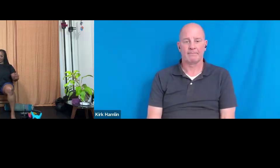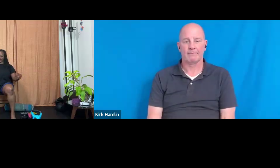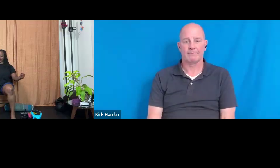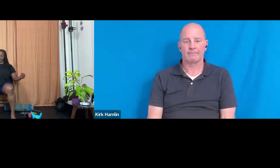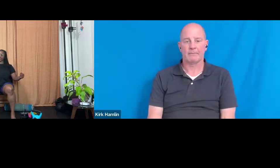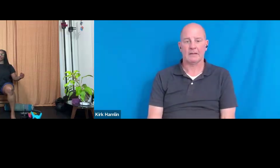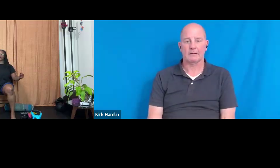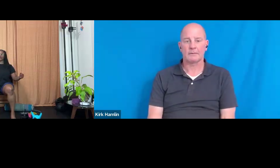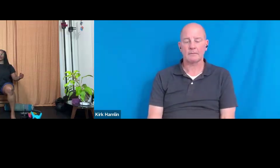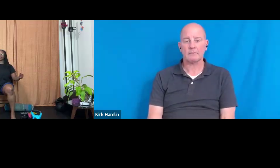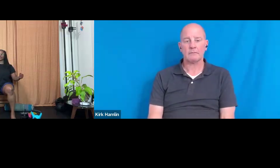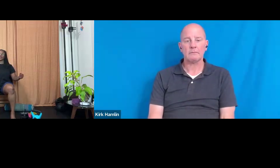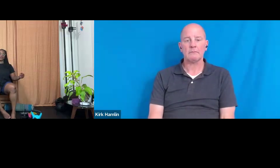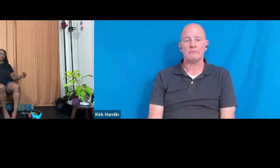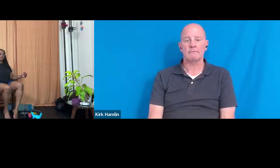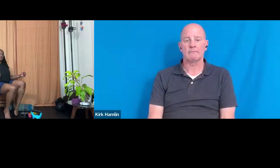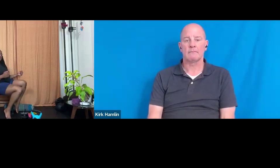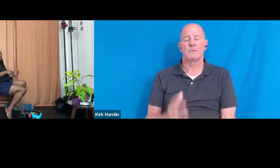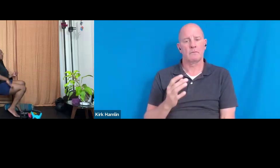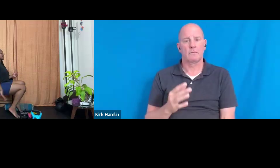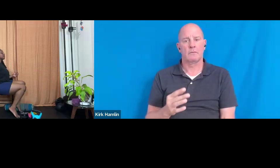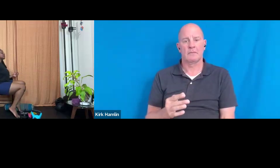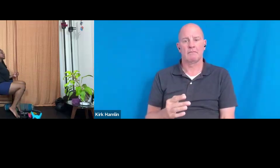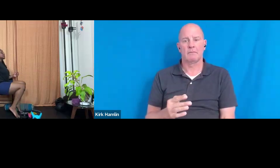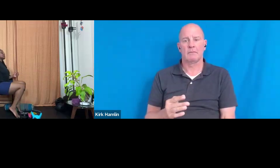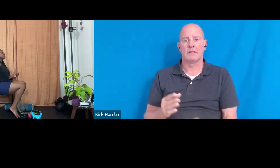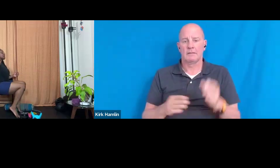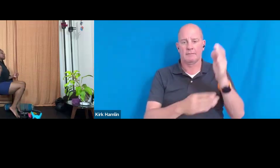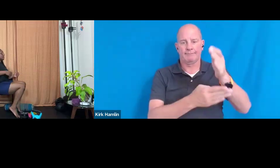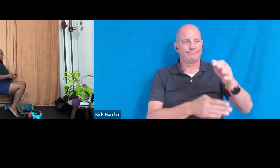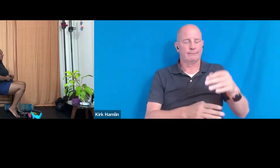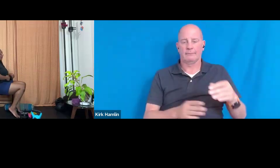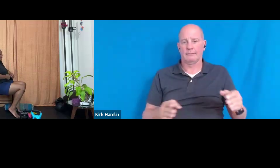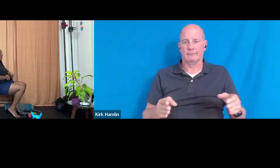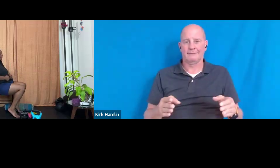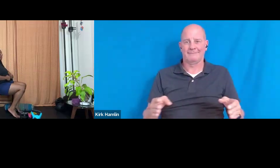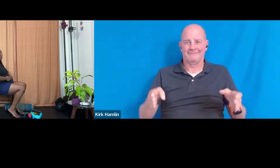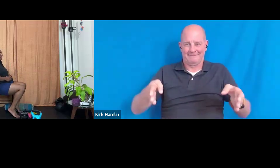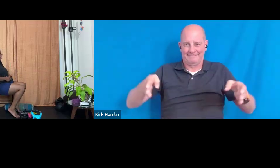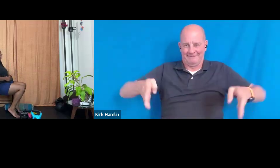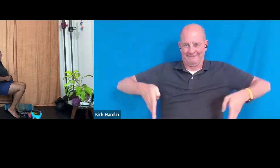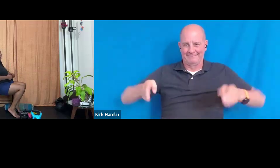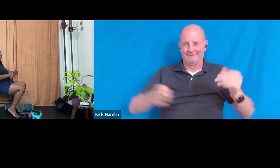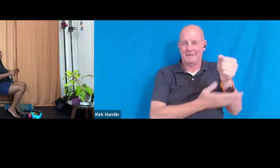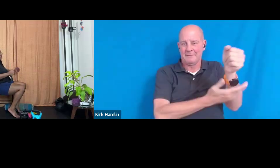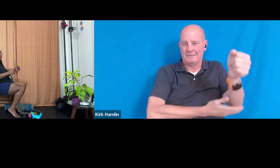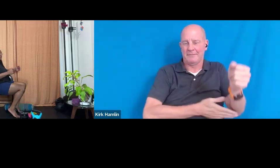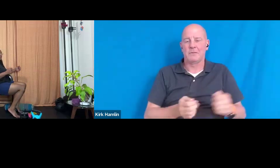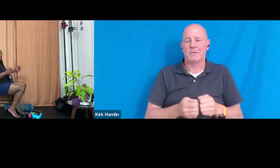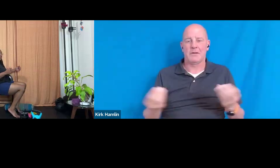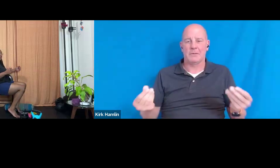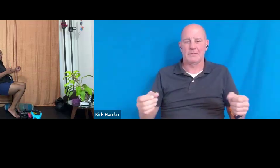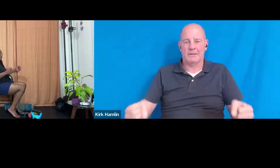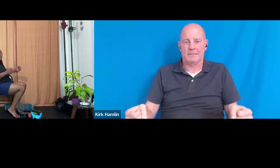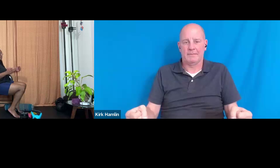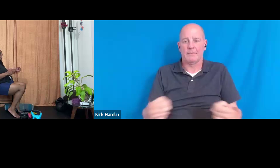kind of perpendicular to the ground. So if the floor is behind my back, I'm going to pull my hands off my